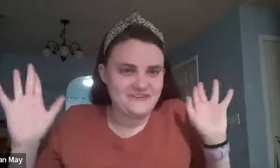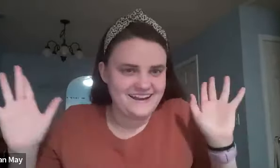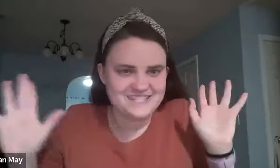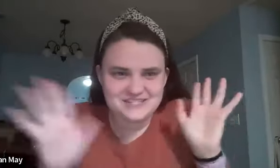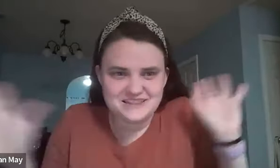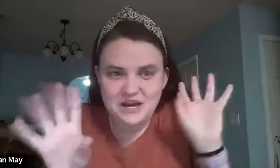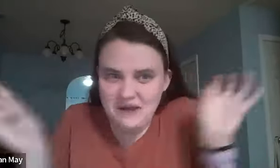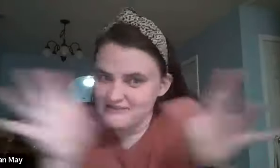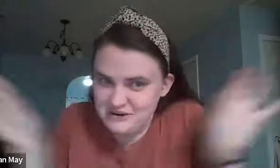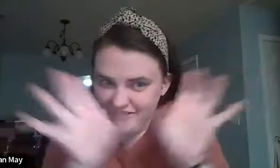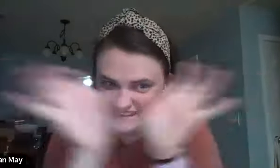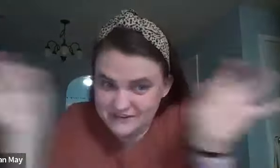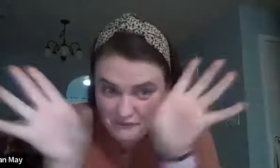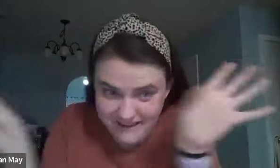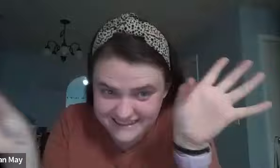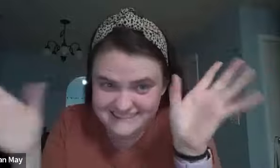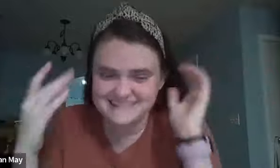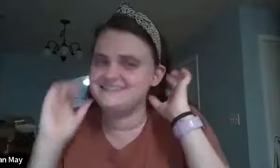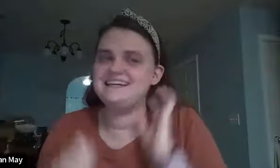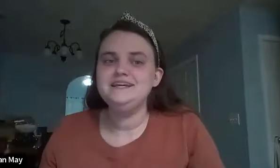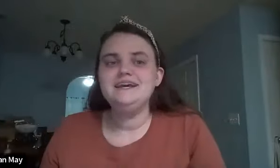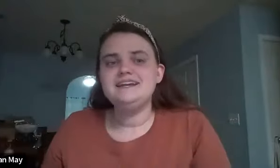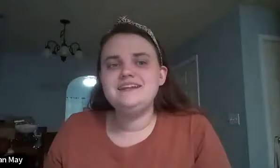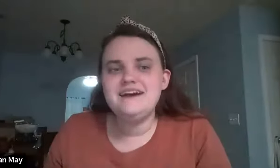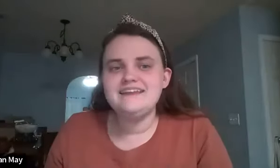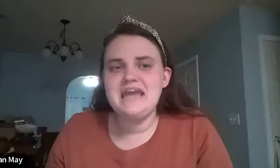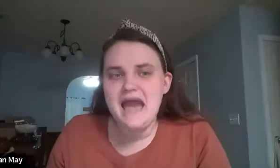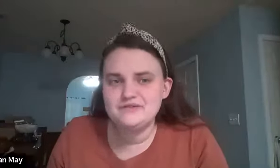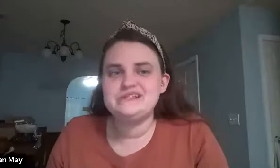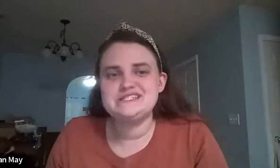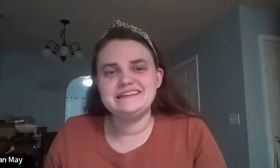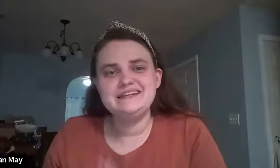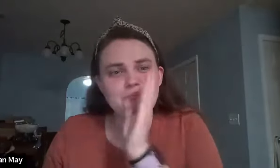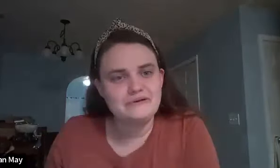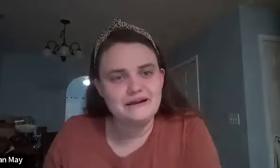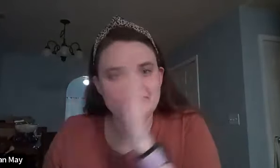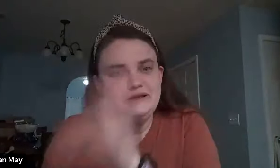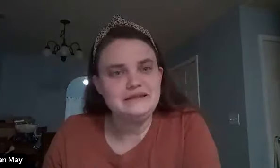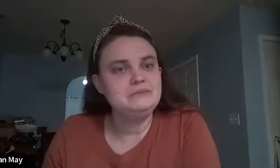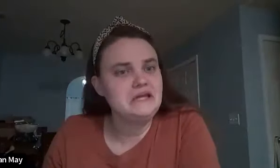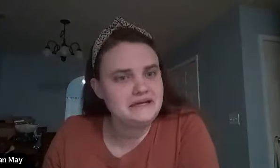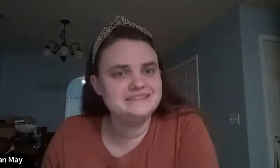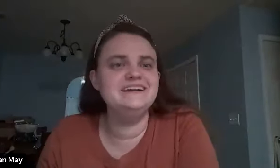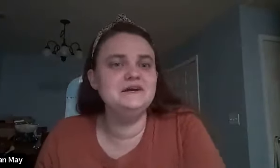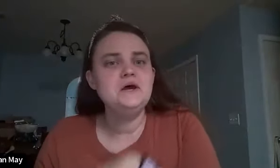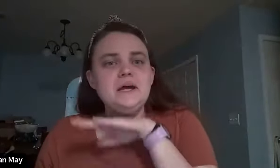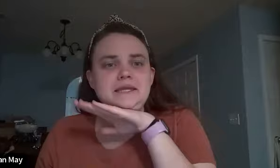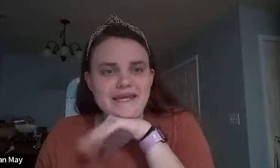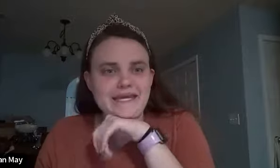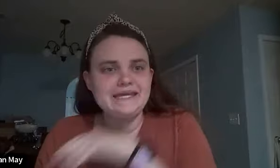horrified. She's like, they don't have, they're not like this. And I was like, be just a little blunt. You pig,